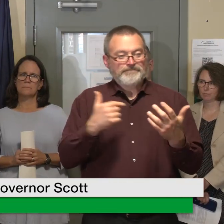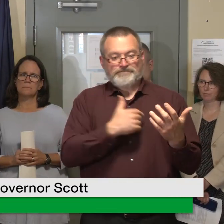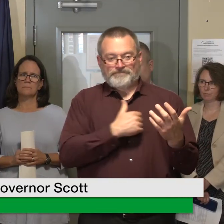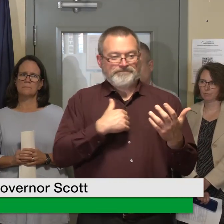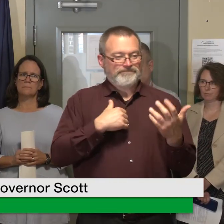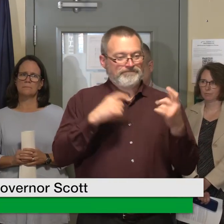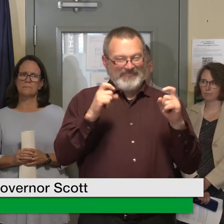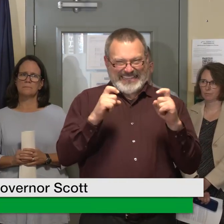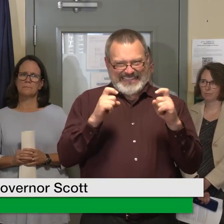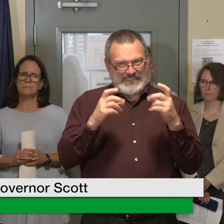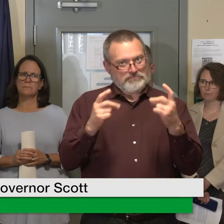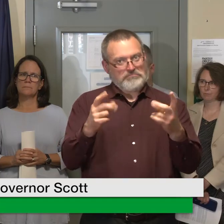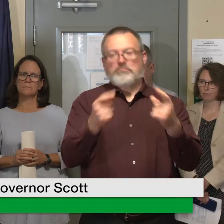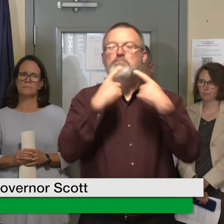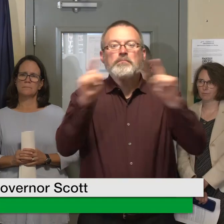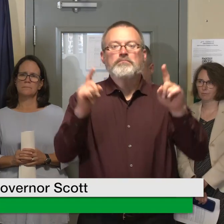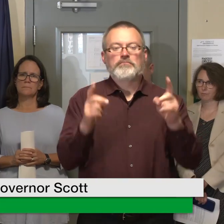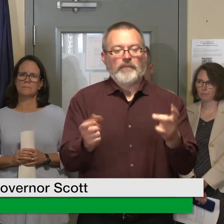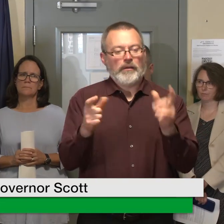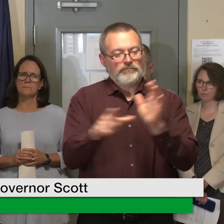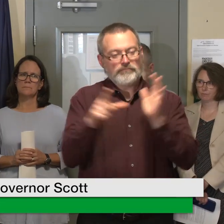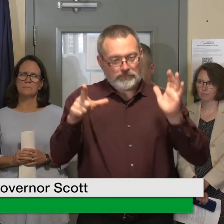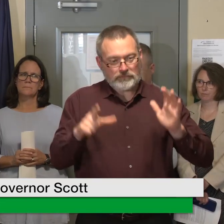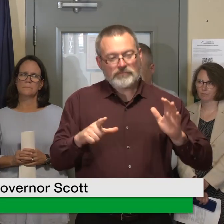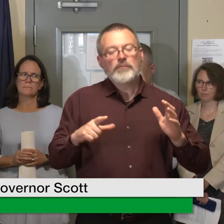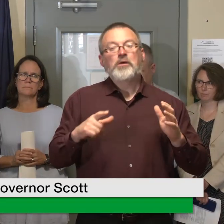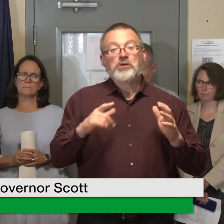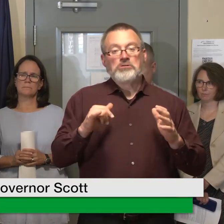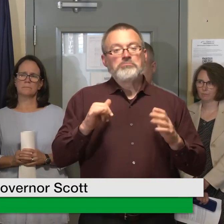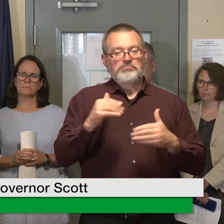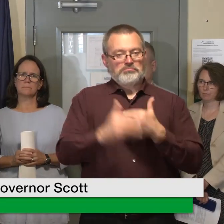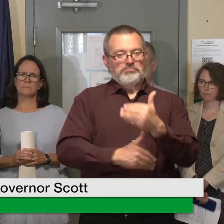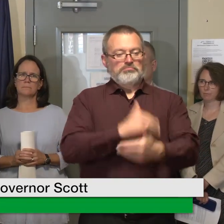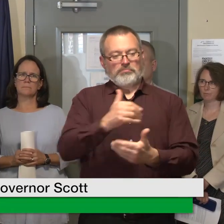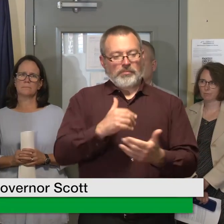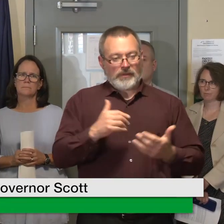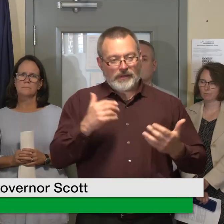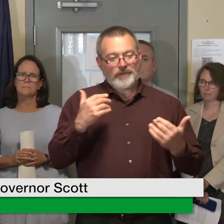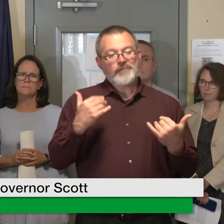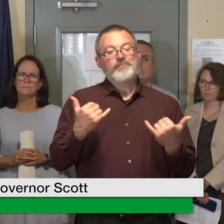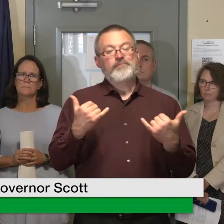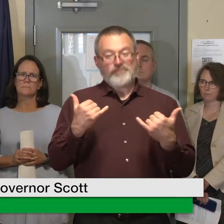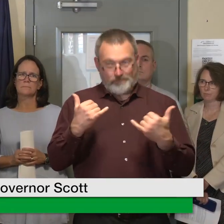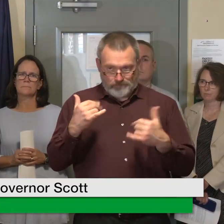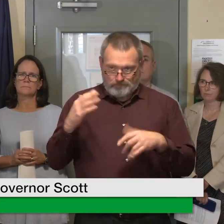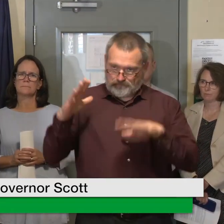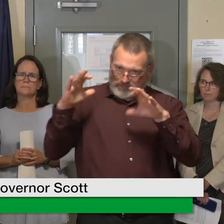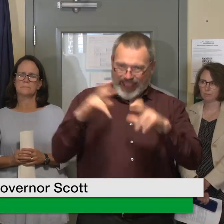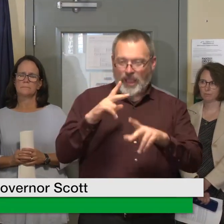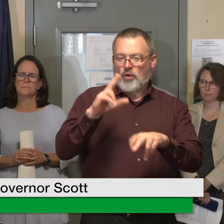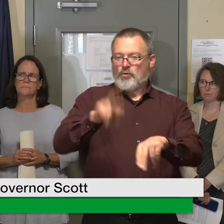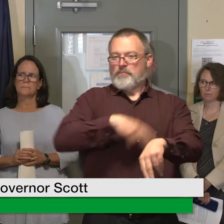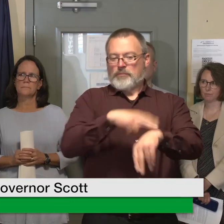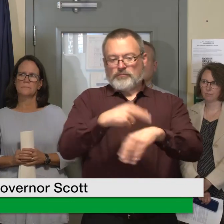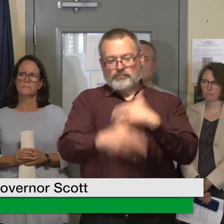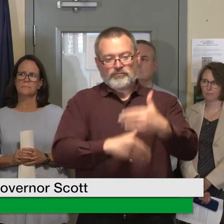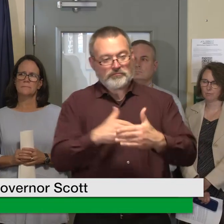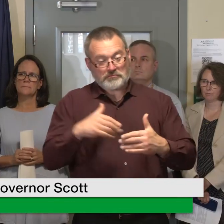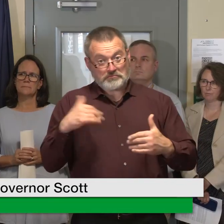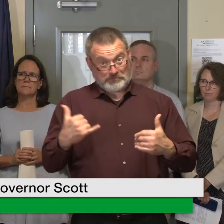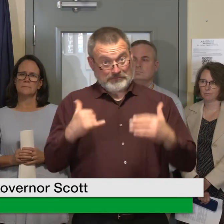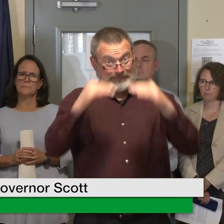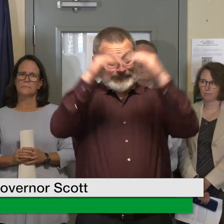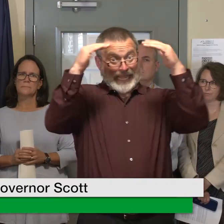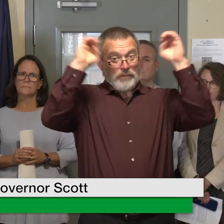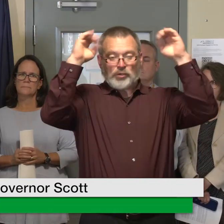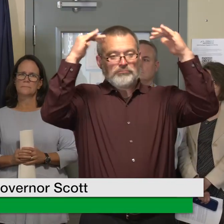as well, to sign those declarations. But we're back in the regular process at this point in time where it's going to take a little